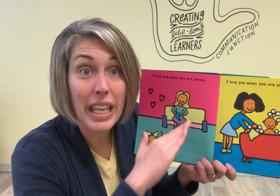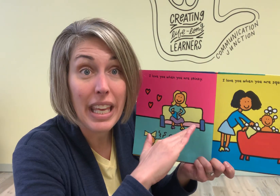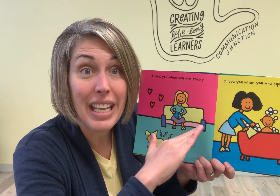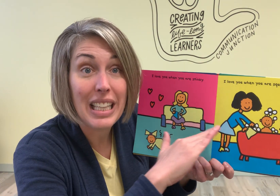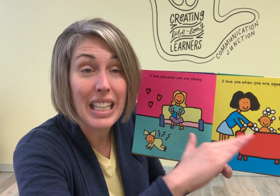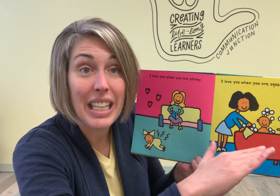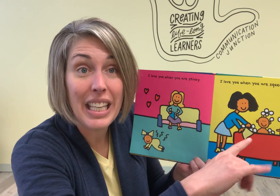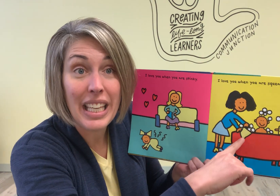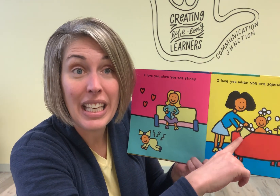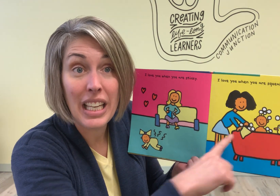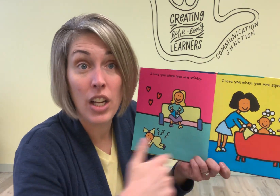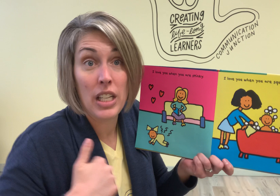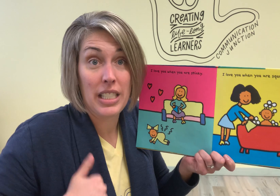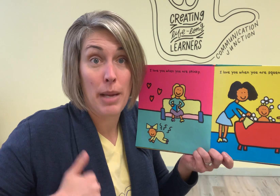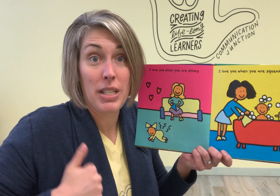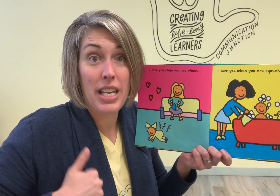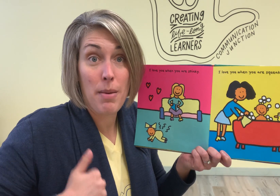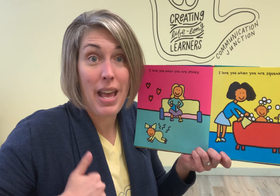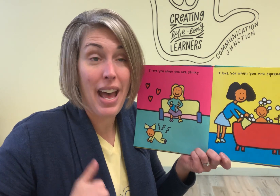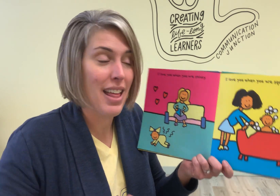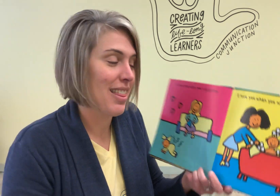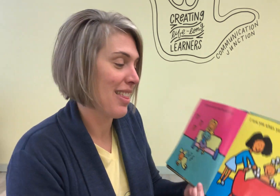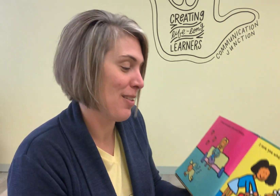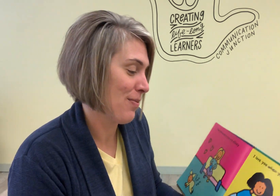squeaky clean. Time to take a bath.